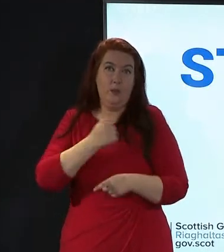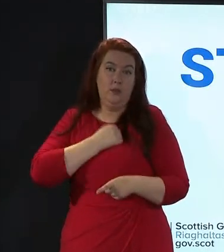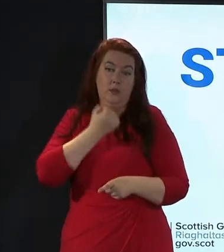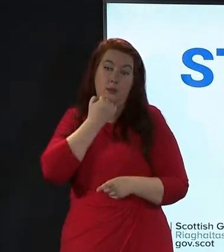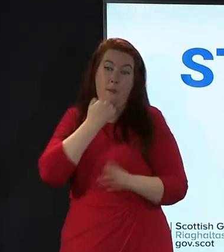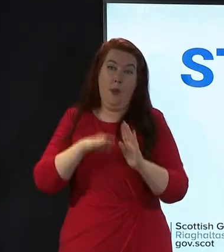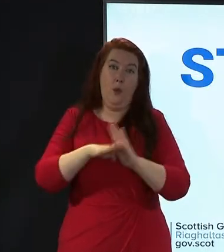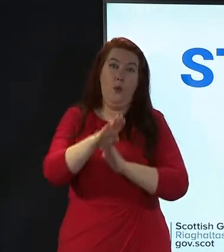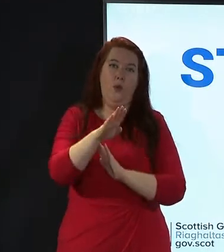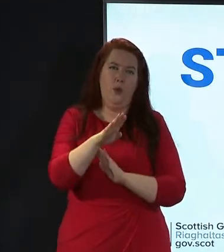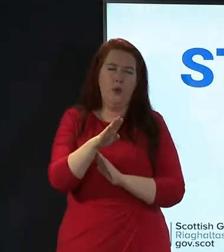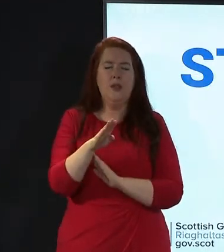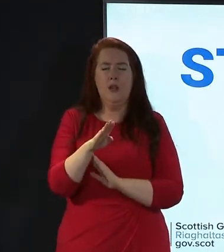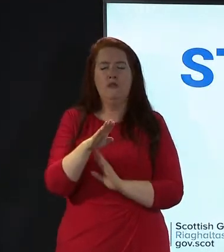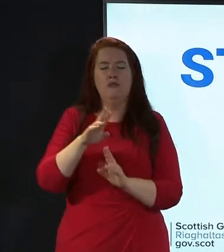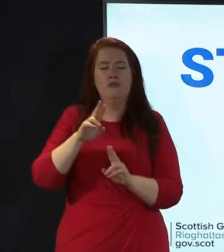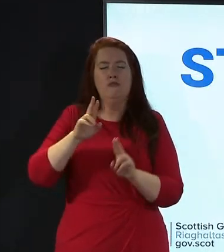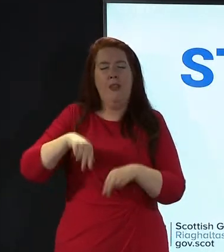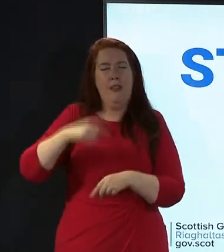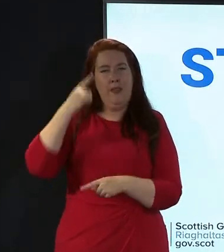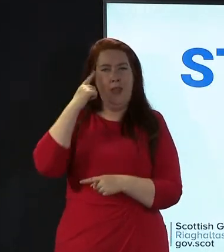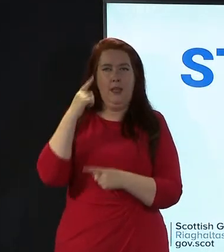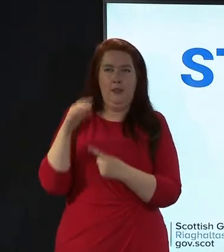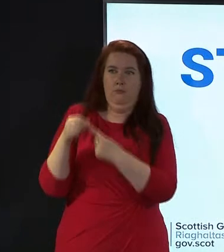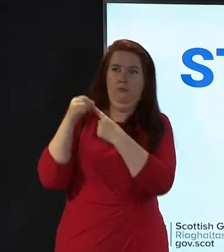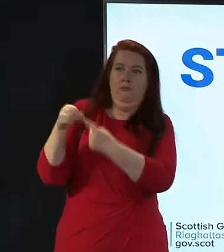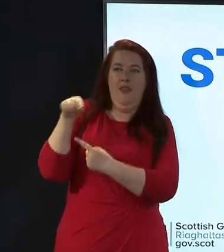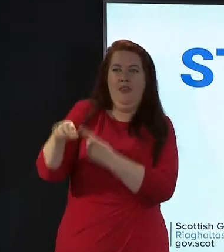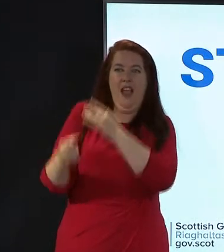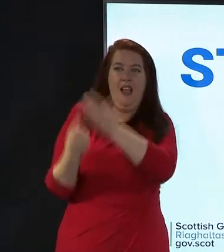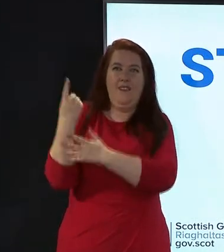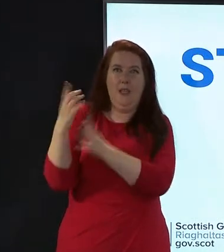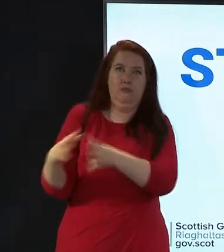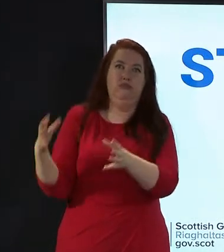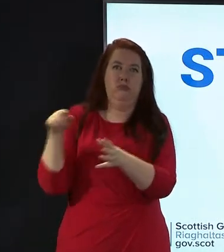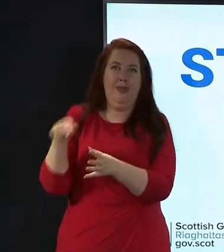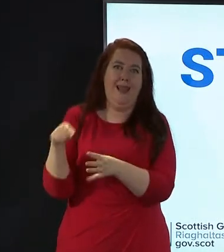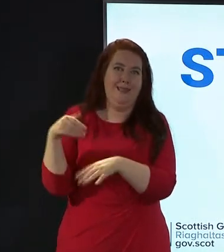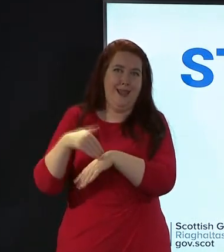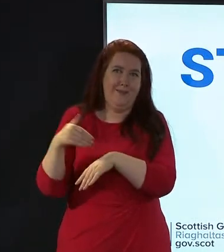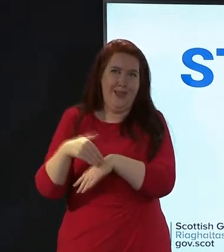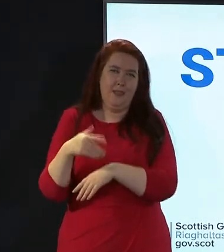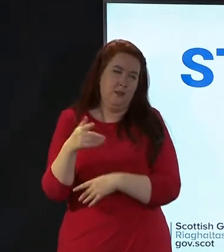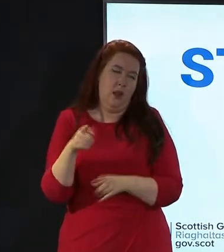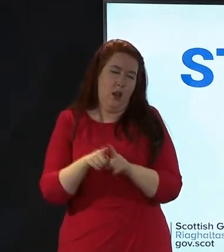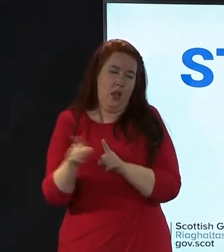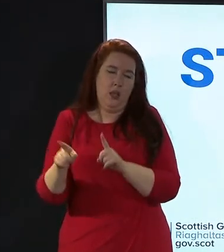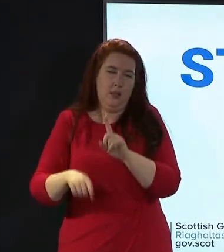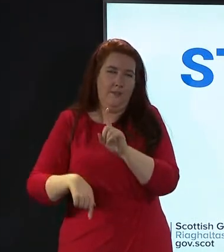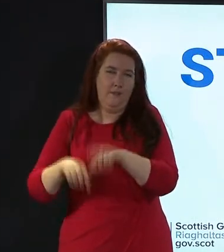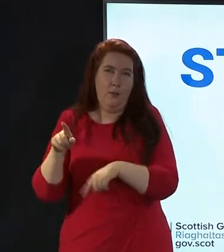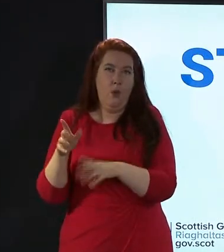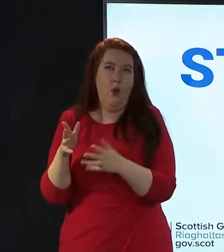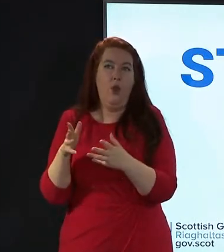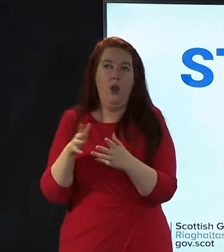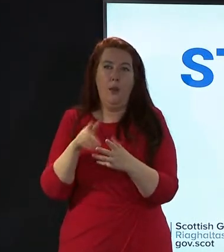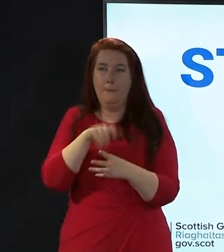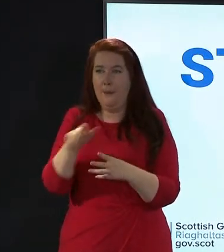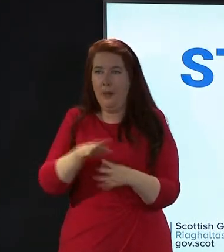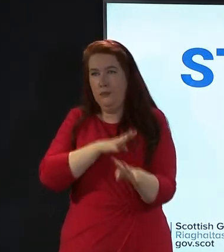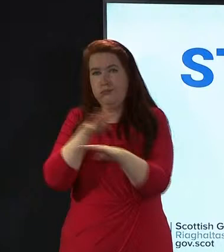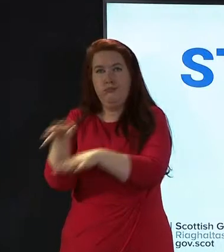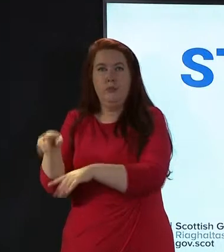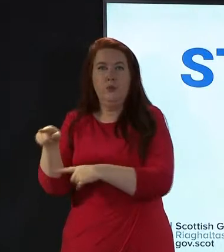aside particular events that may have a sort of very temporary impact in cases, like football supporters travelling to